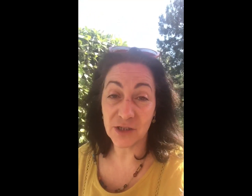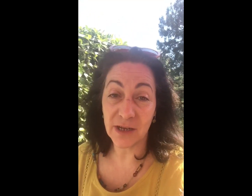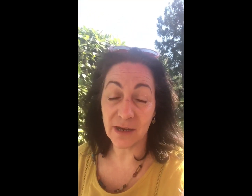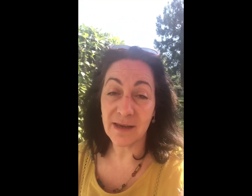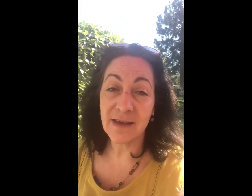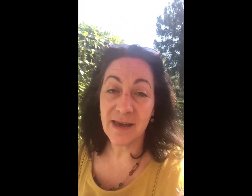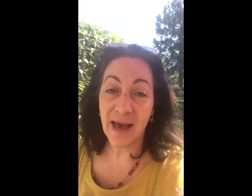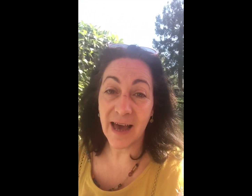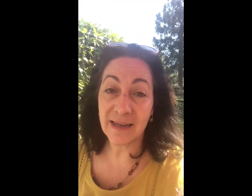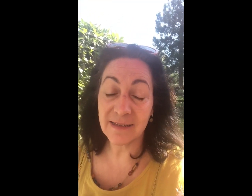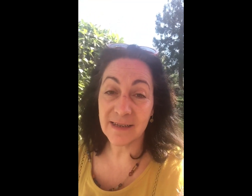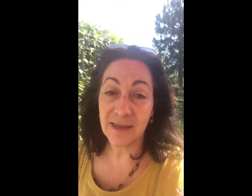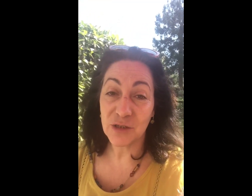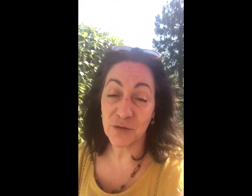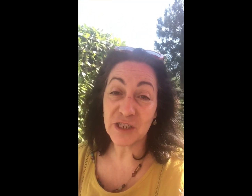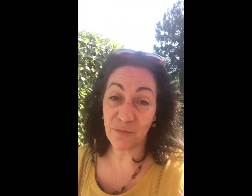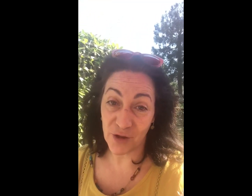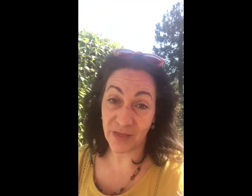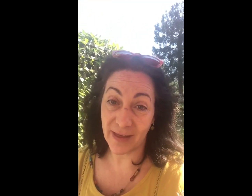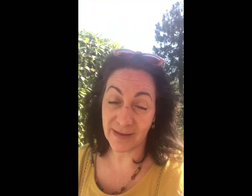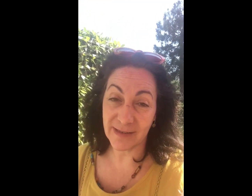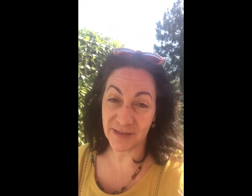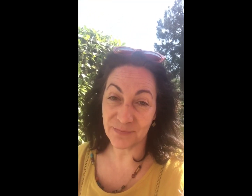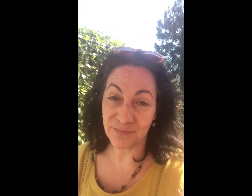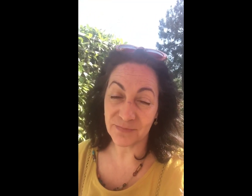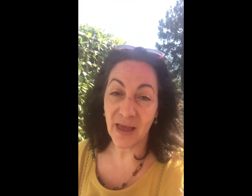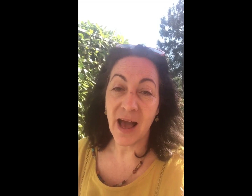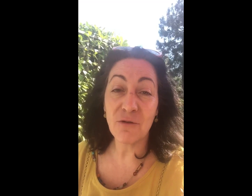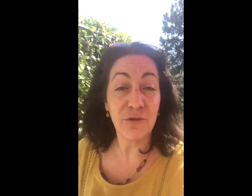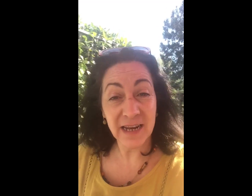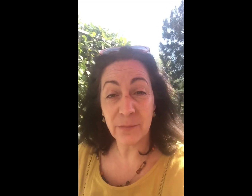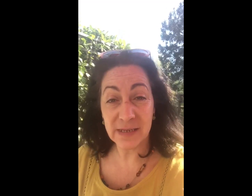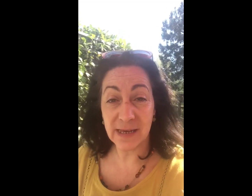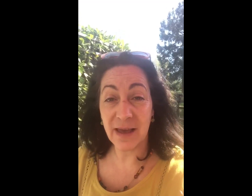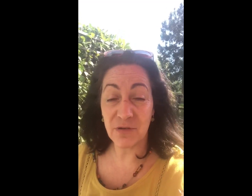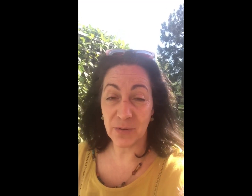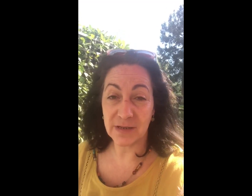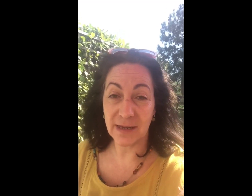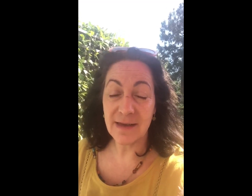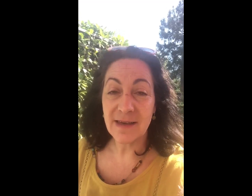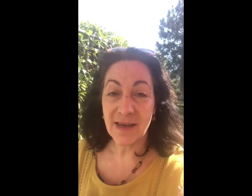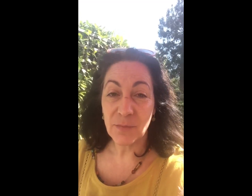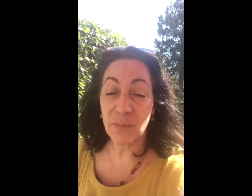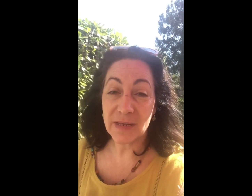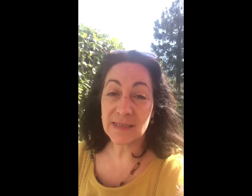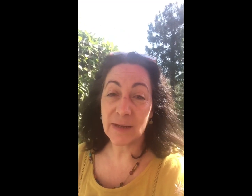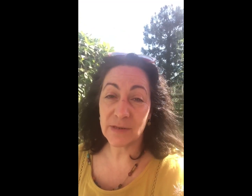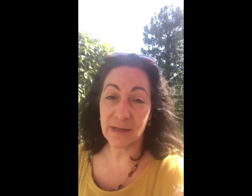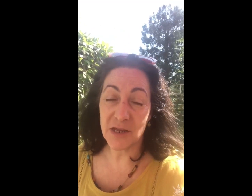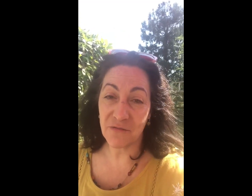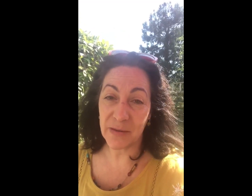air and doing some fun things. I'm really missing everybody, but please keep sending your